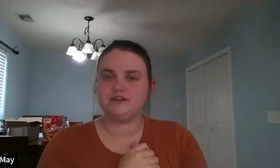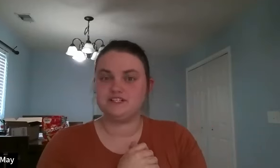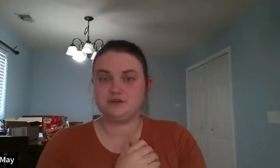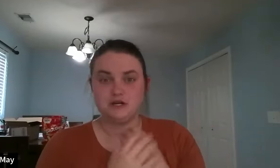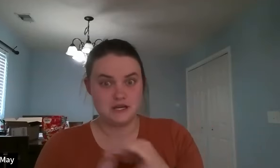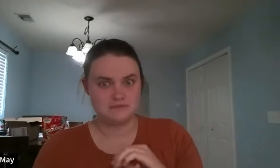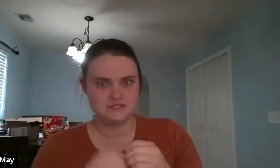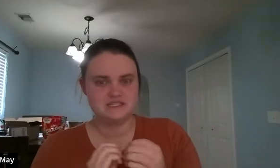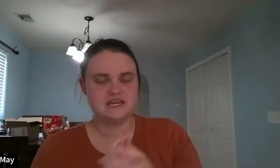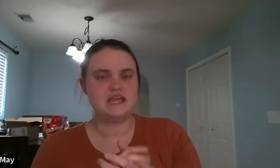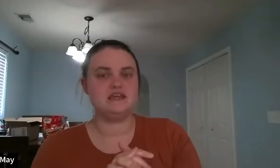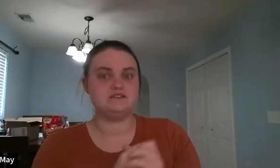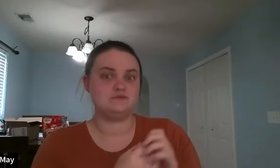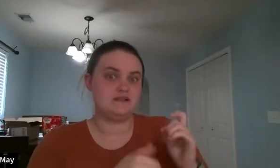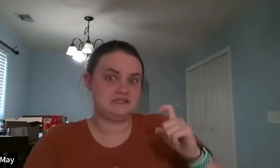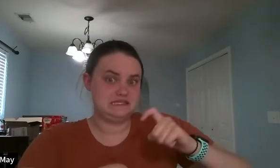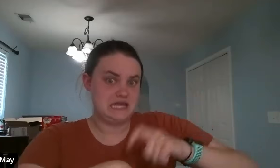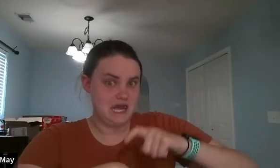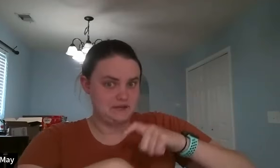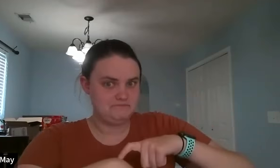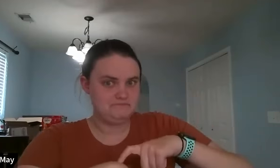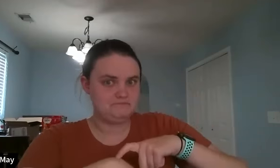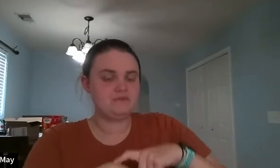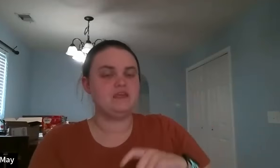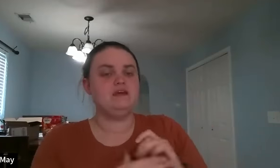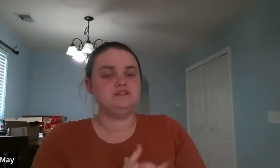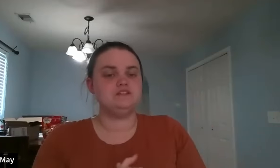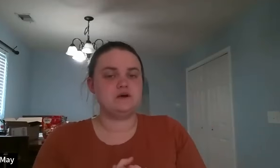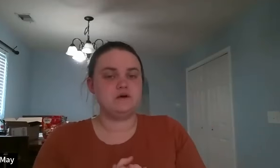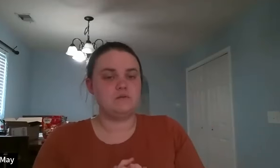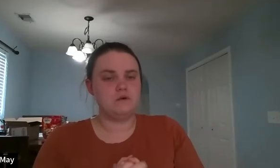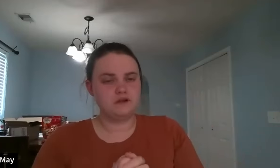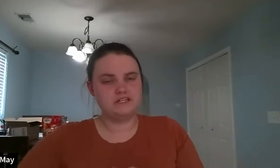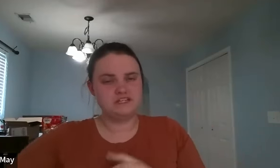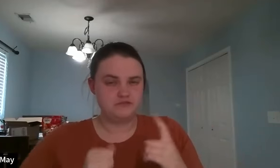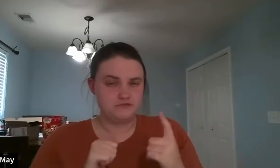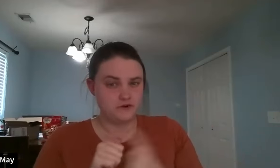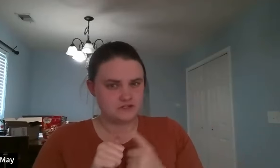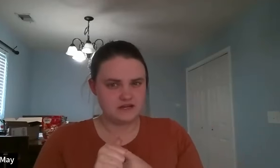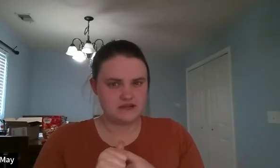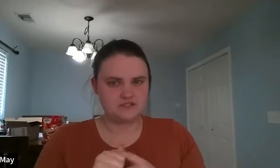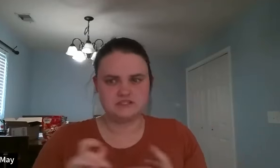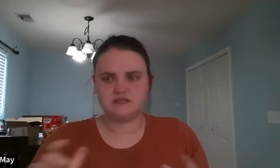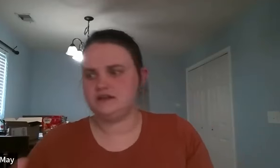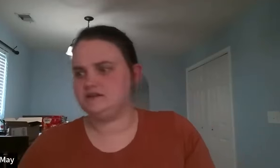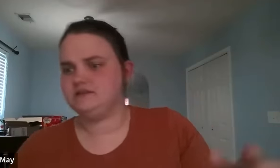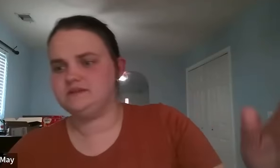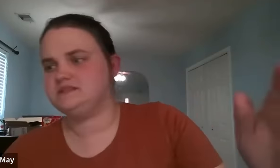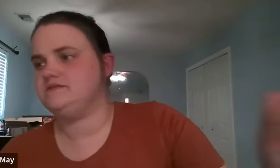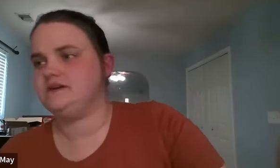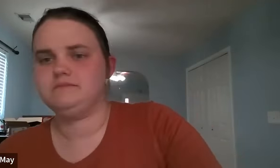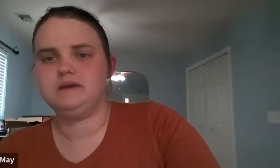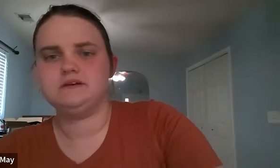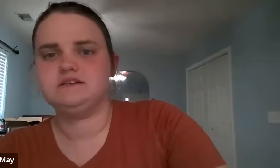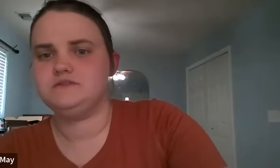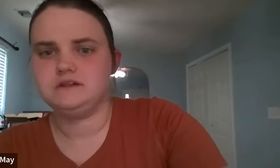to do our numbers today and as well as time. So what we're going to do first right now, just to kind of, let me see if I can make myself look a